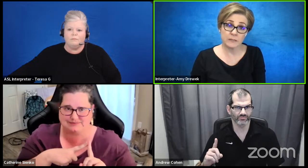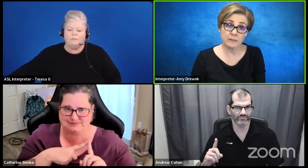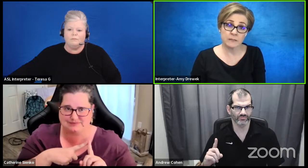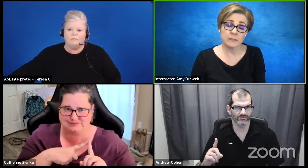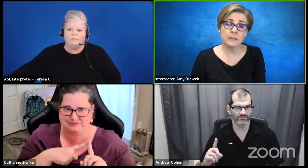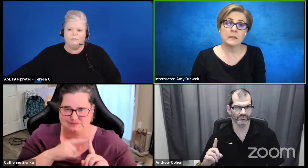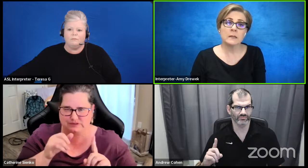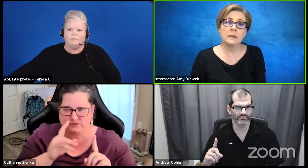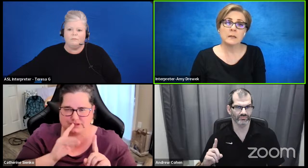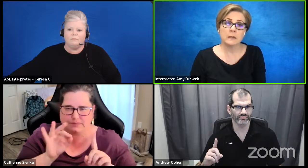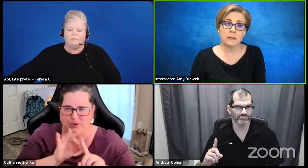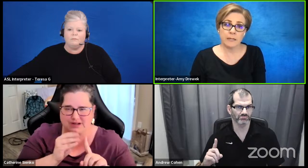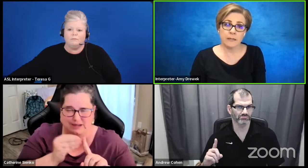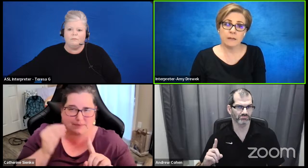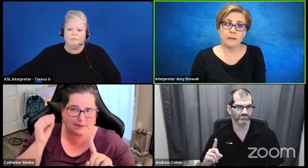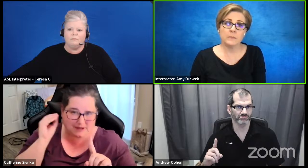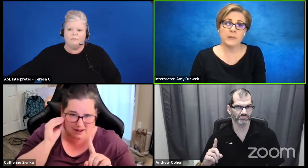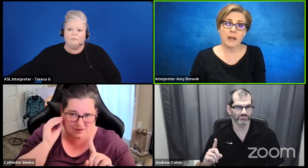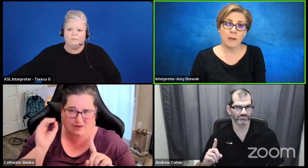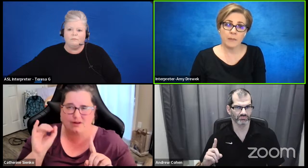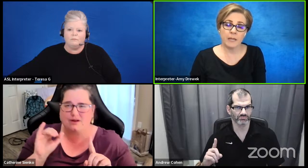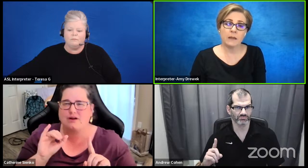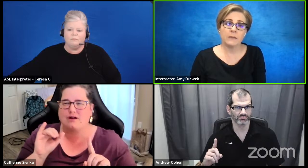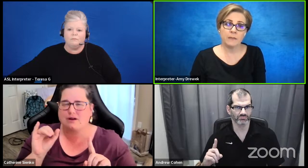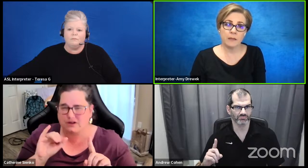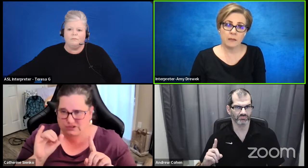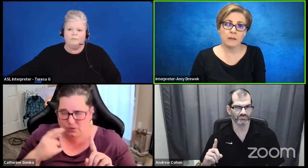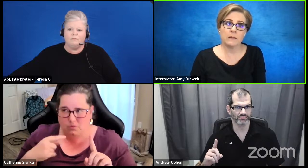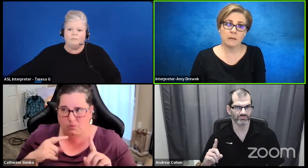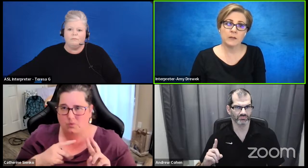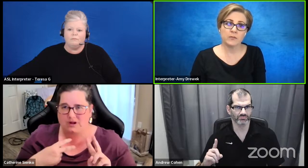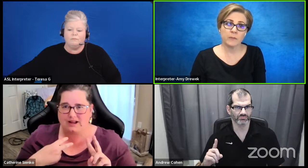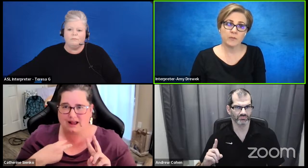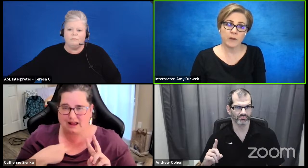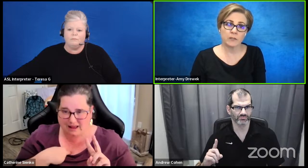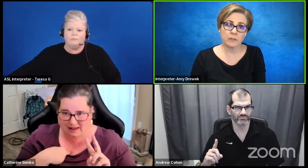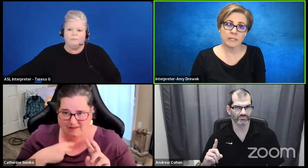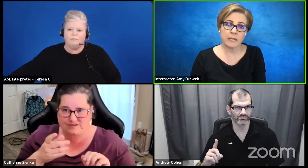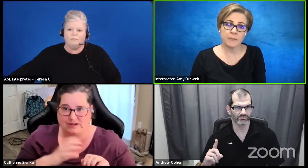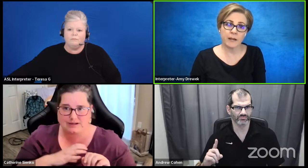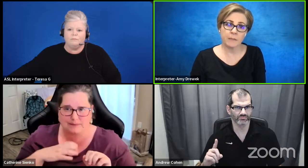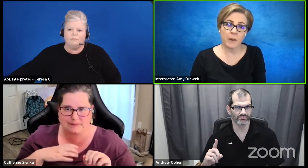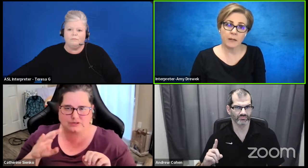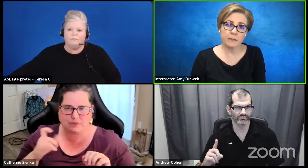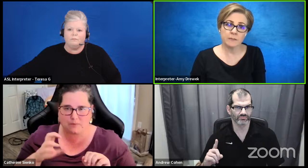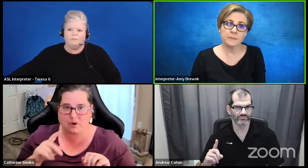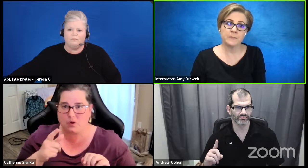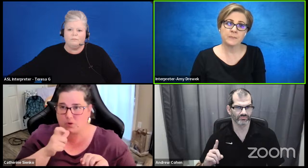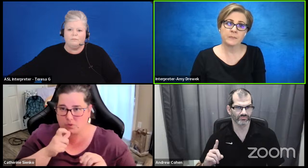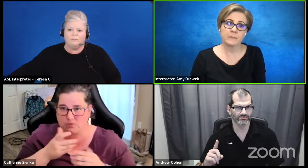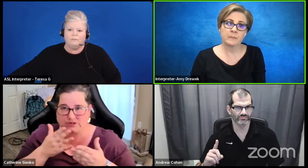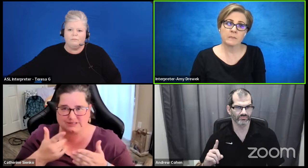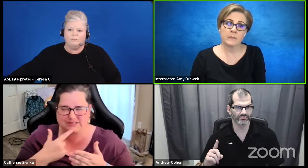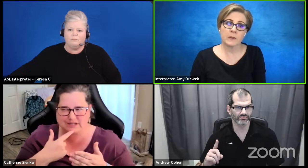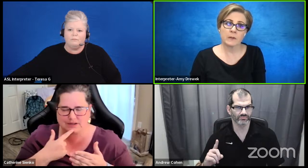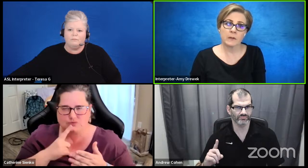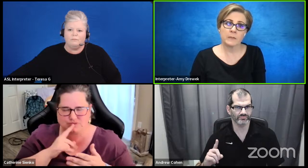have expressed interest in becoming the interim director. Let's keep that in